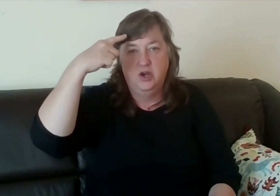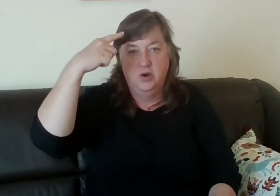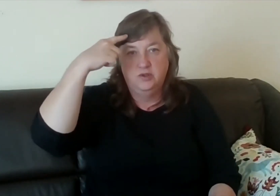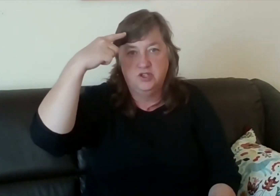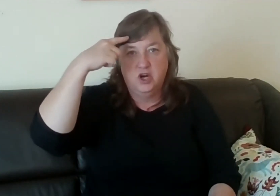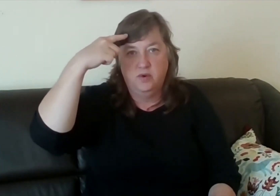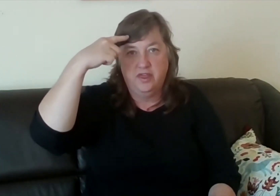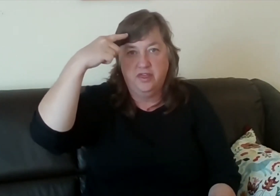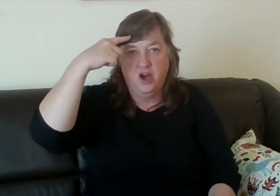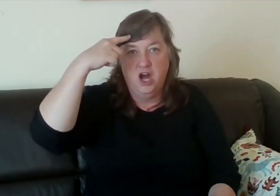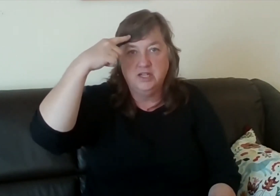So start with thought